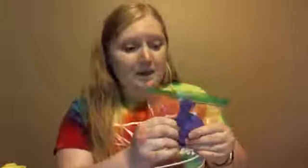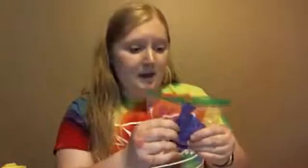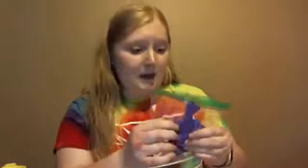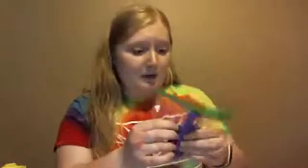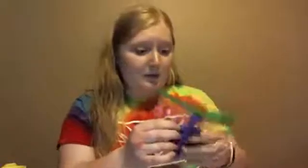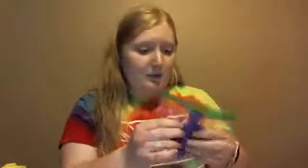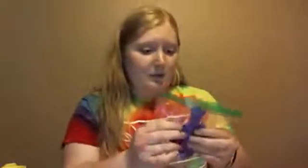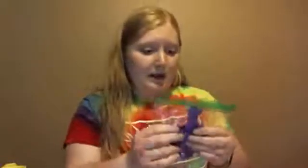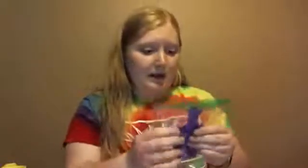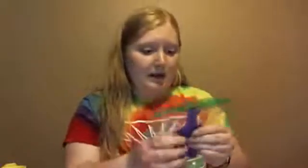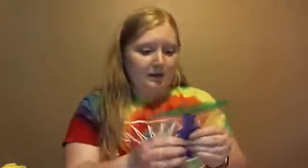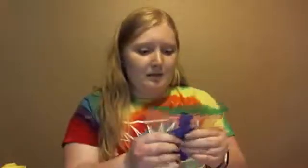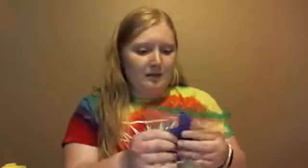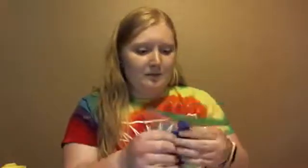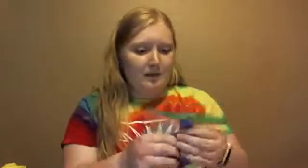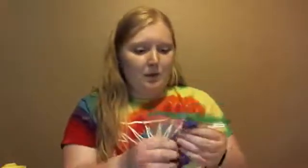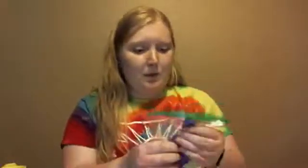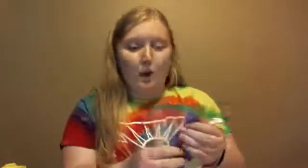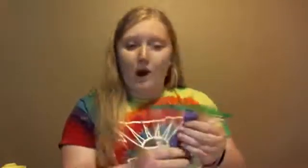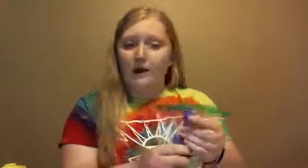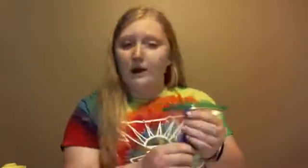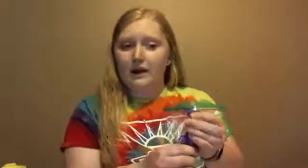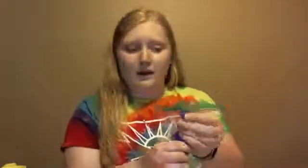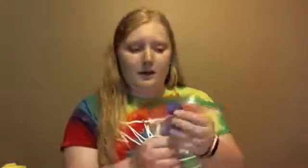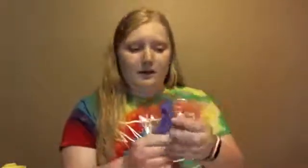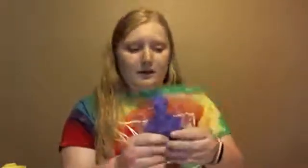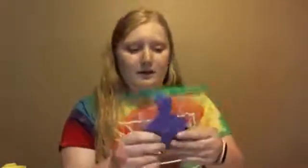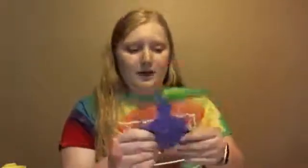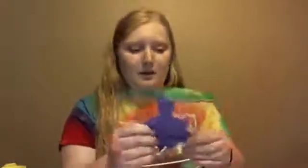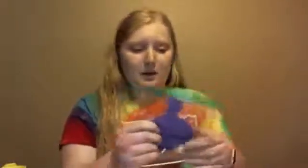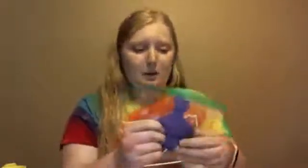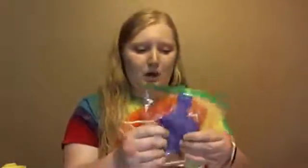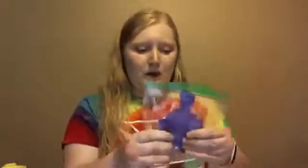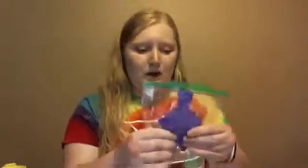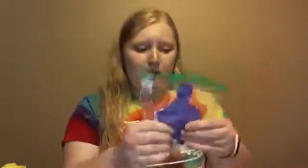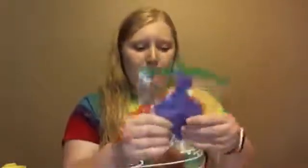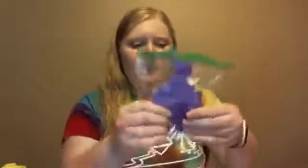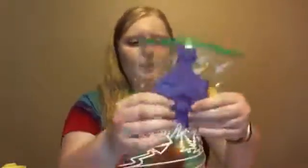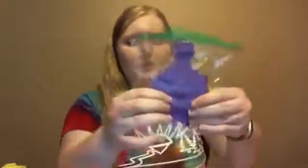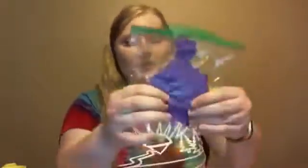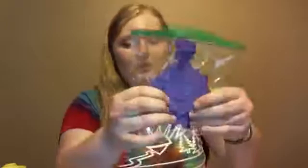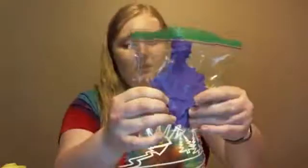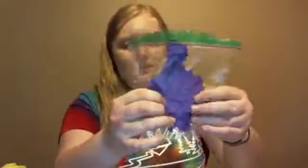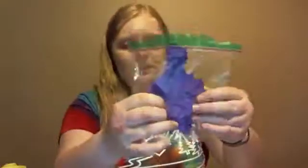thinner. So paint must be more watery, must have more water in it.